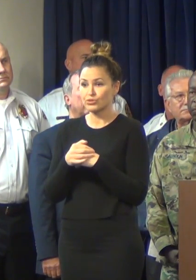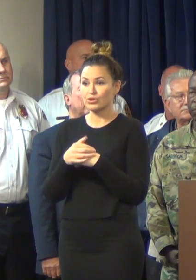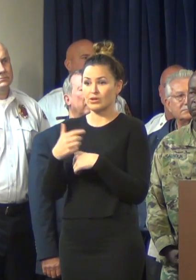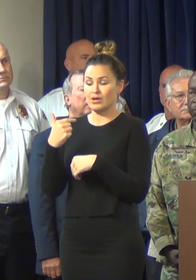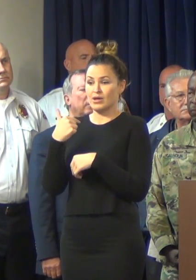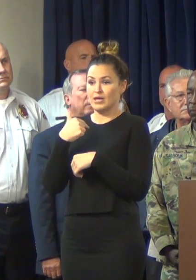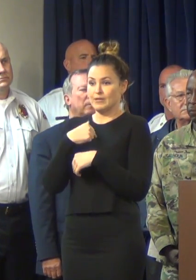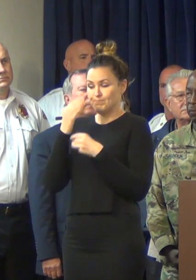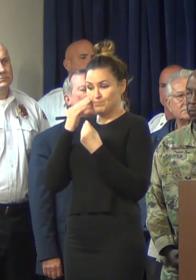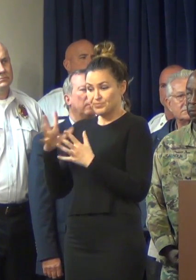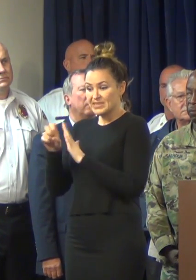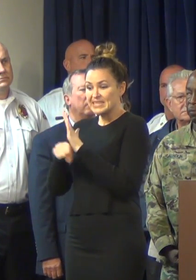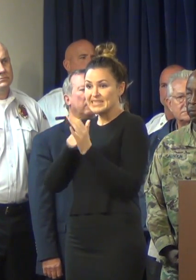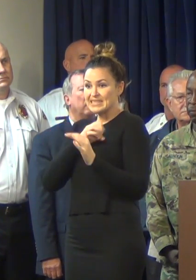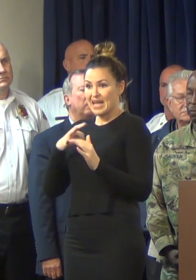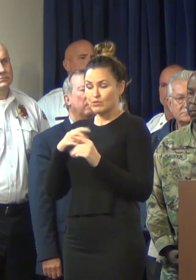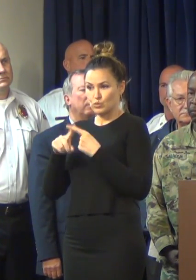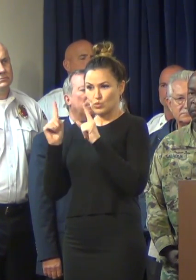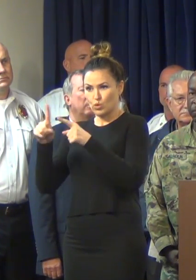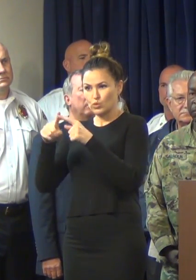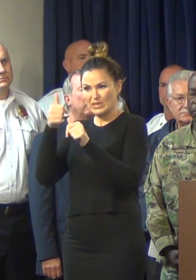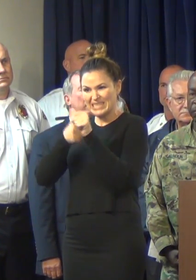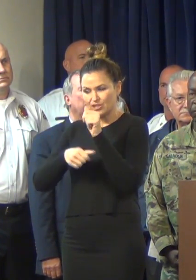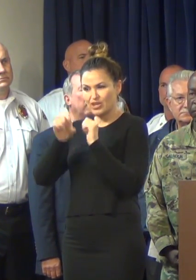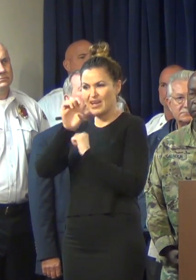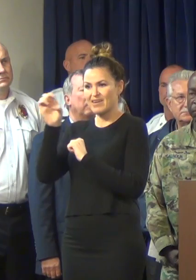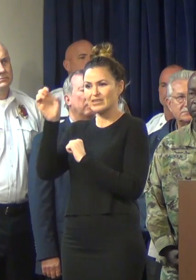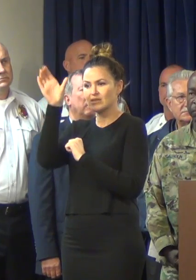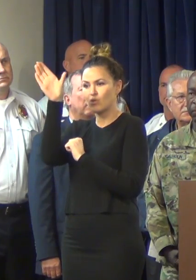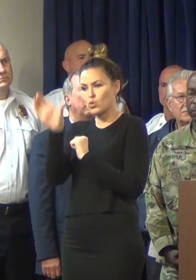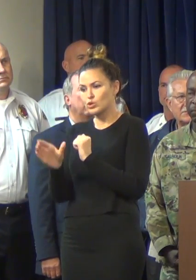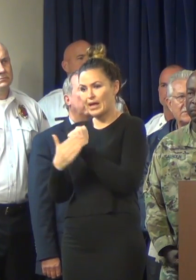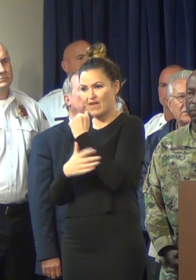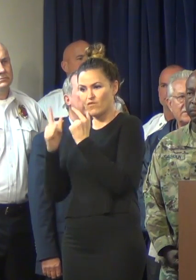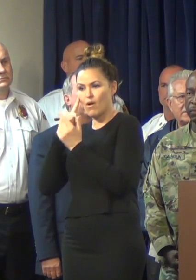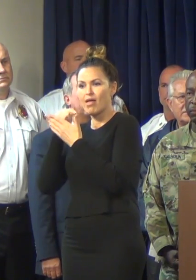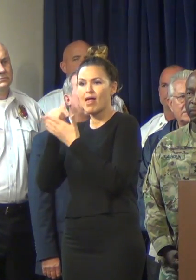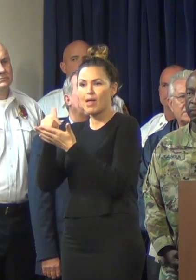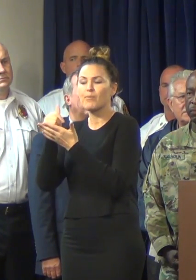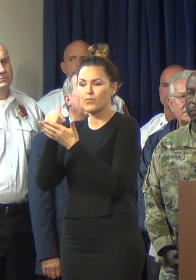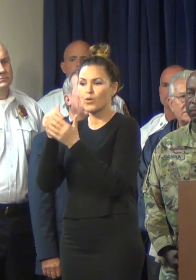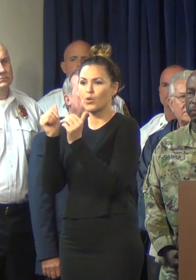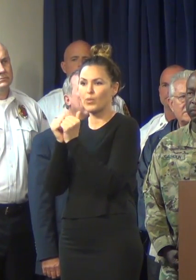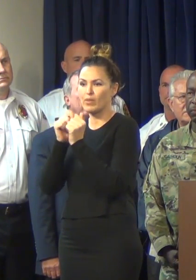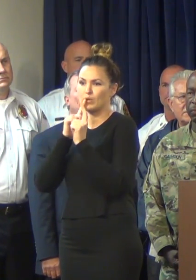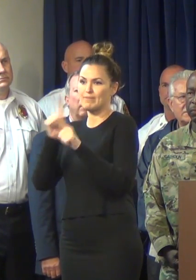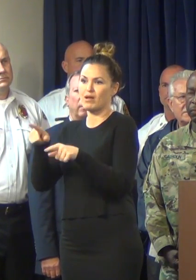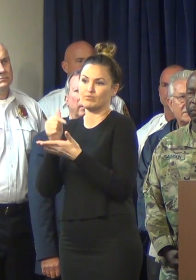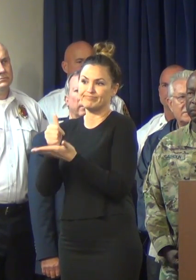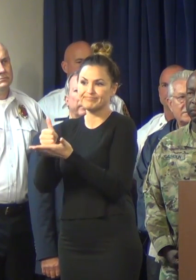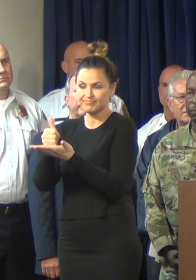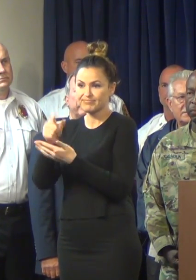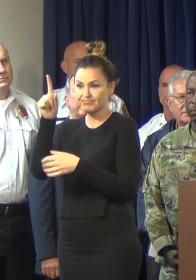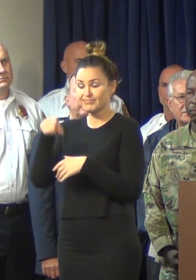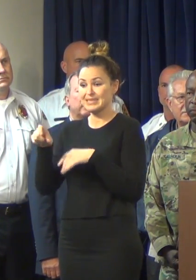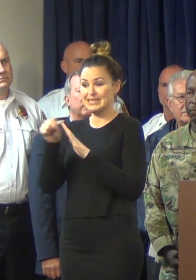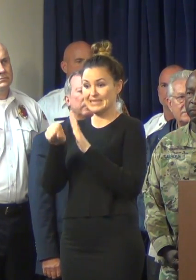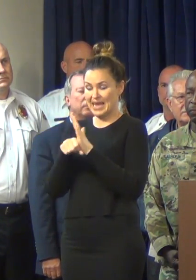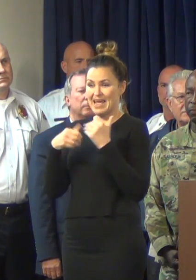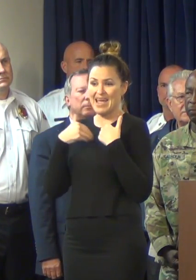I have directed state staff to be deployed into every eastern coastal county to help assist with the recovery and response efforts. The state has